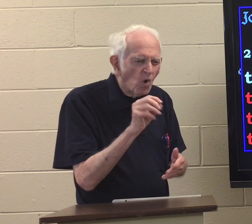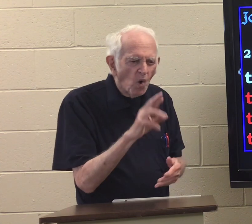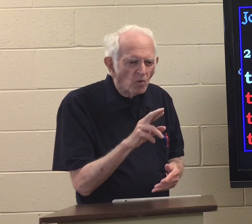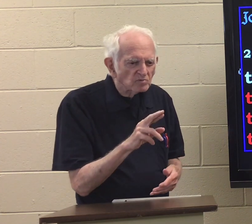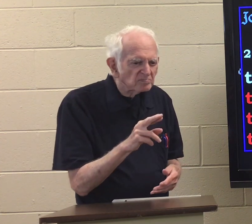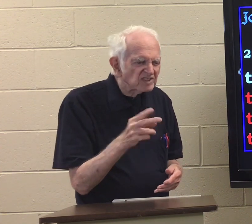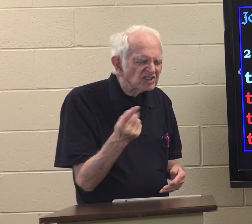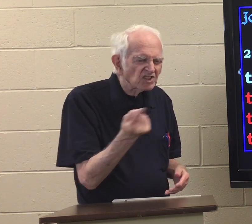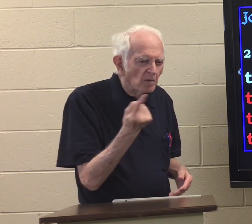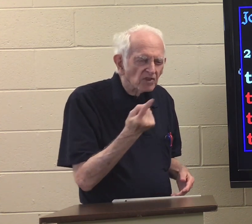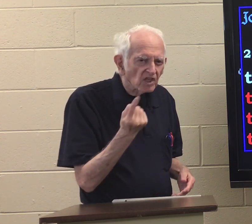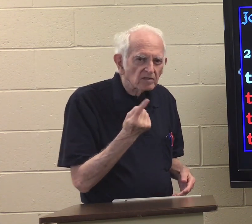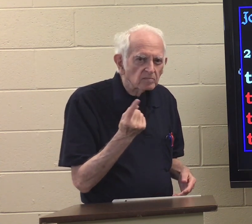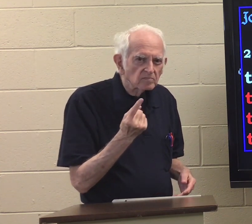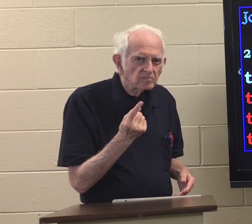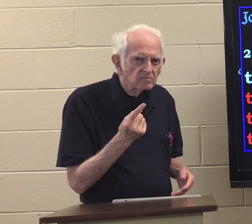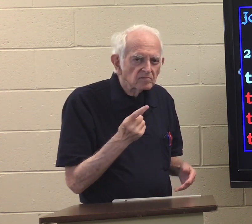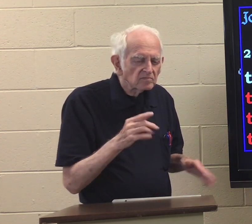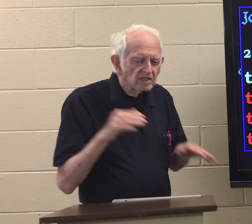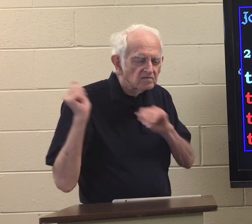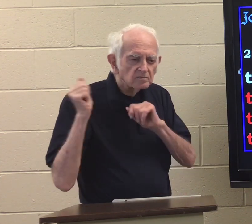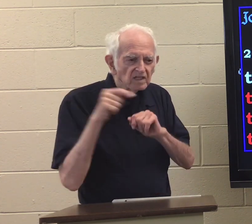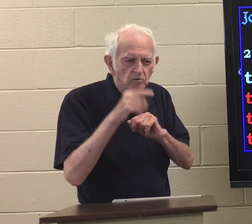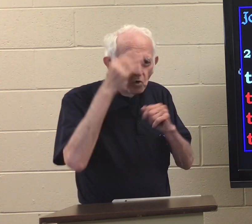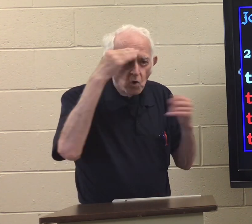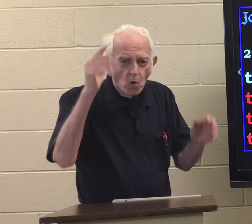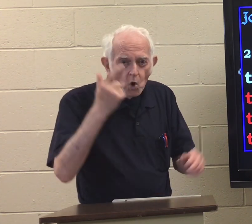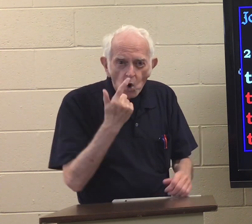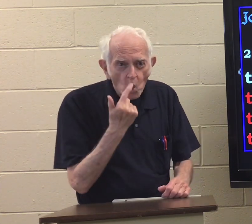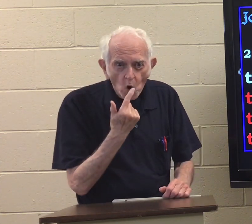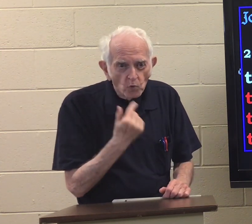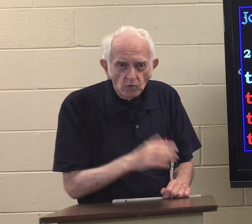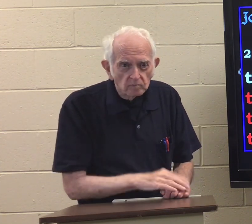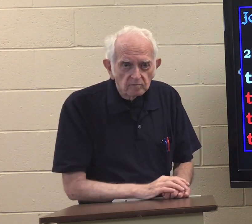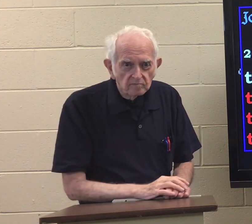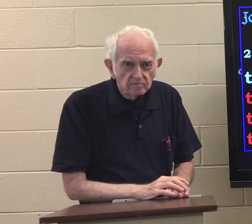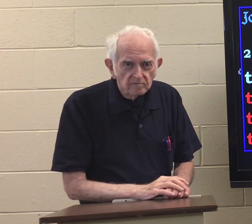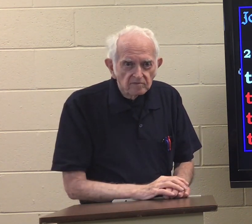Leave money or something and leave, and they don't know who did it.